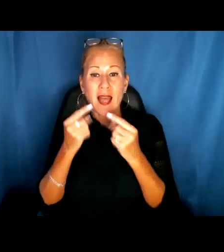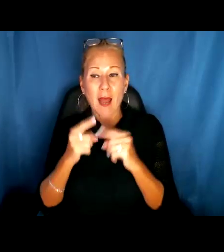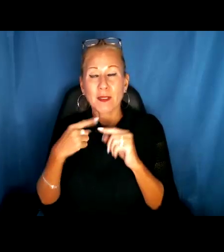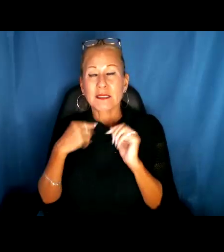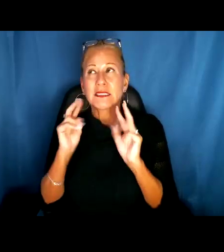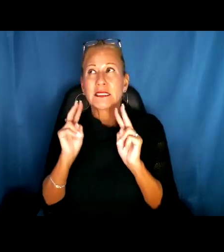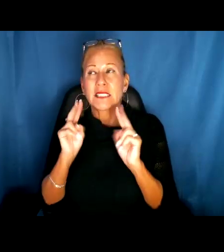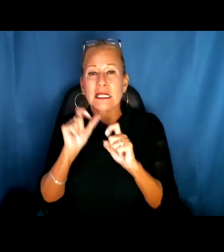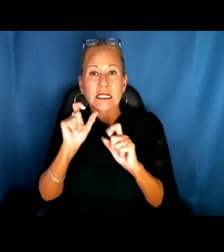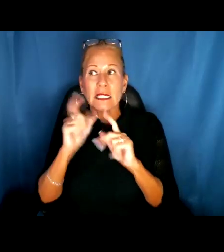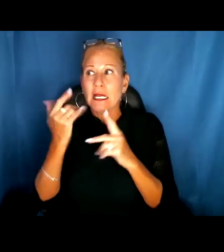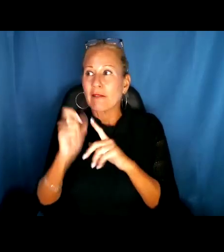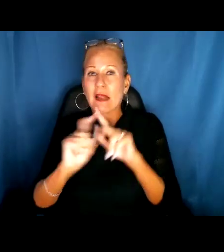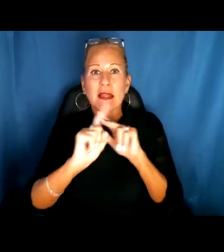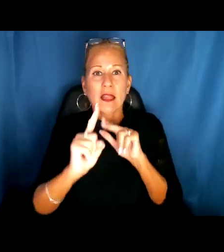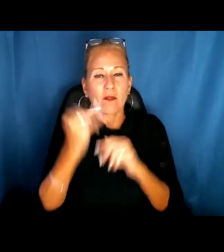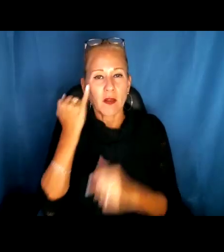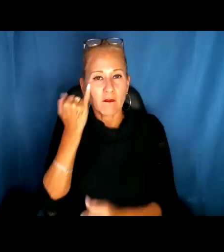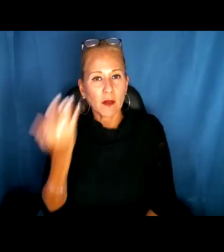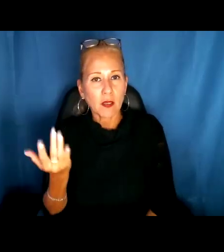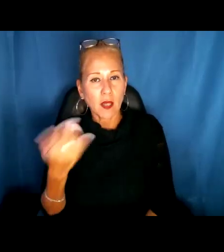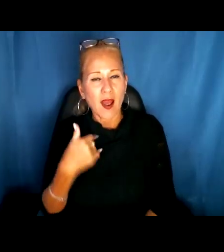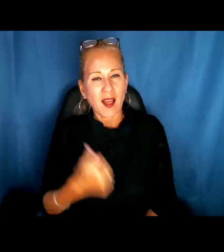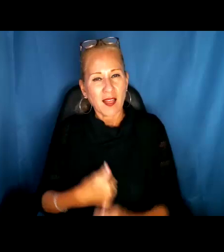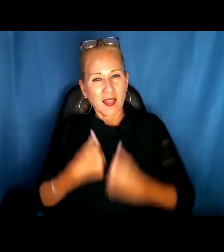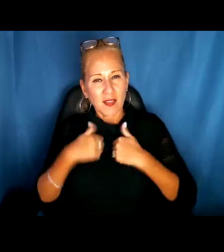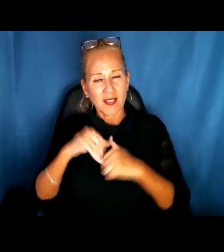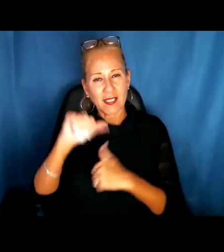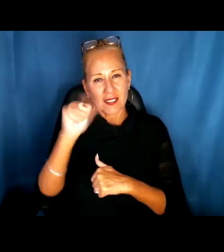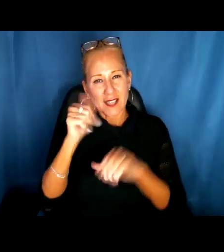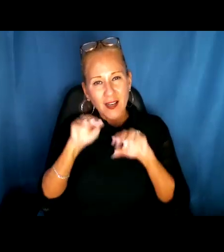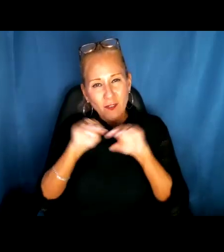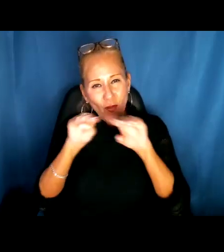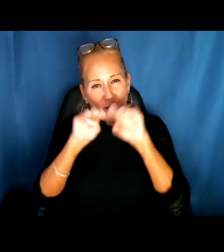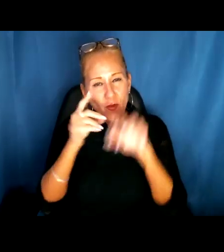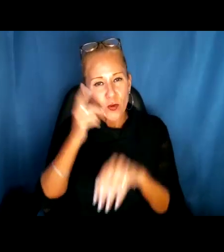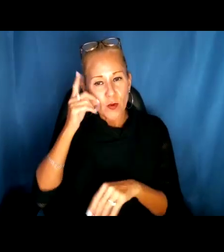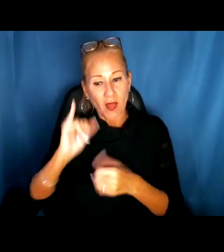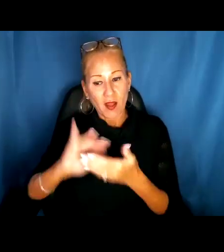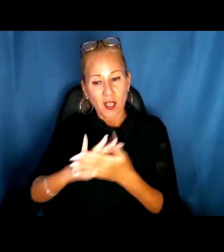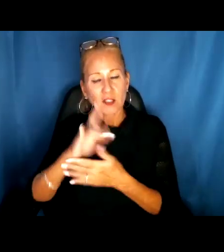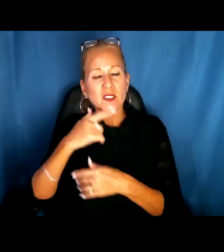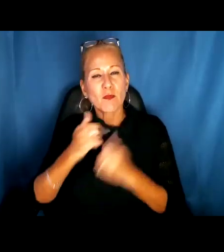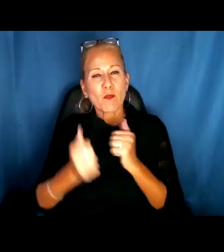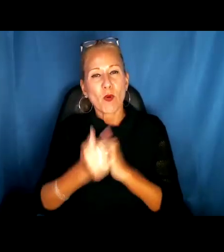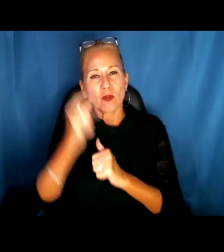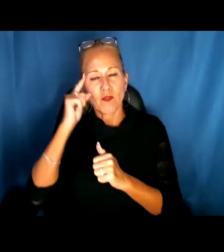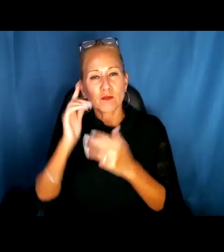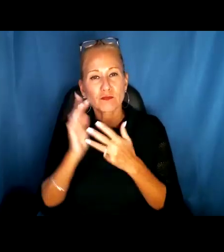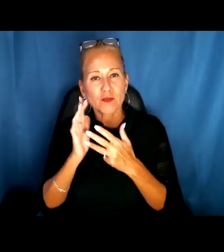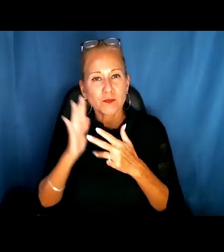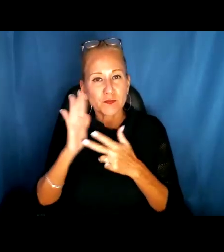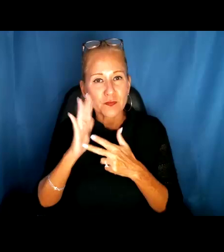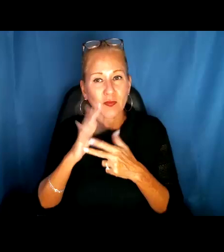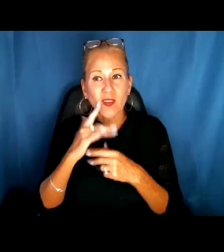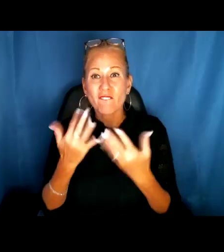to evacuate. I lived in a 10-story dorm at college that was primarily for freshmen and sophomores. The